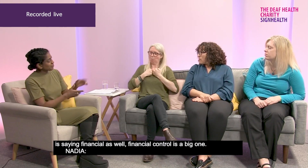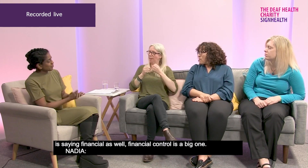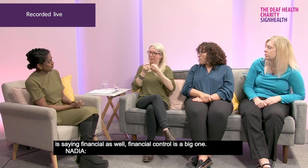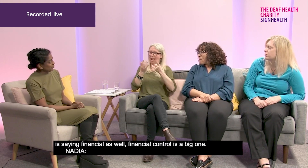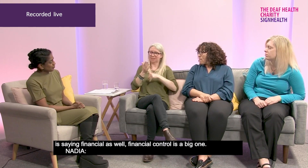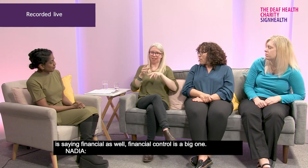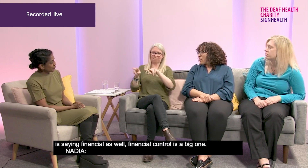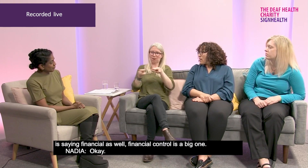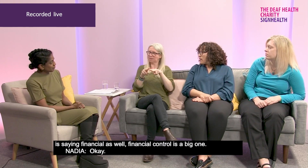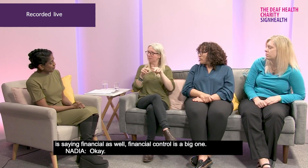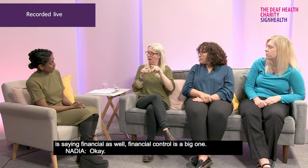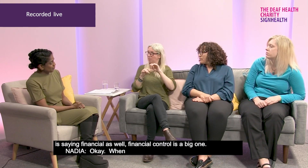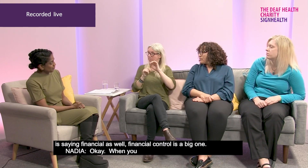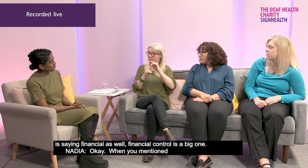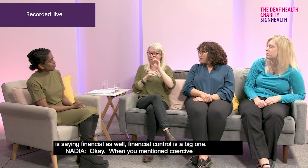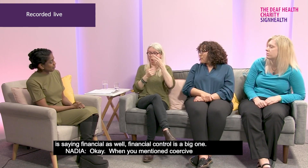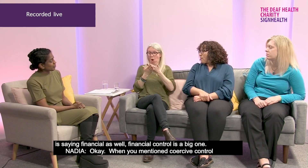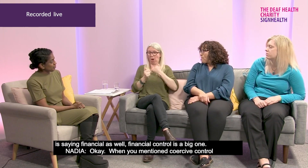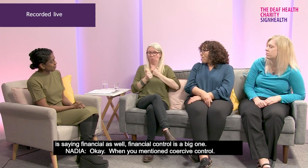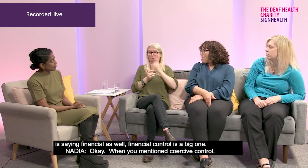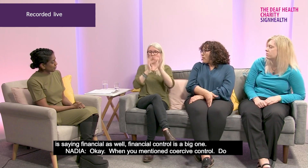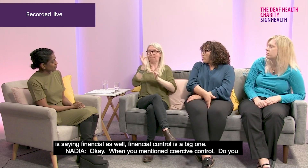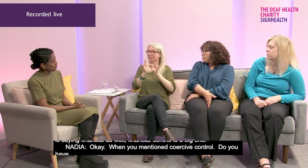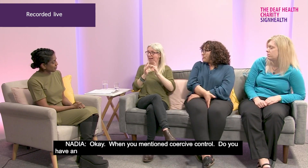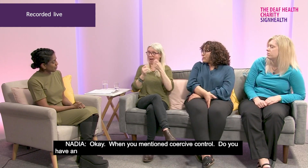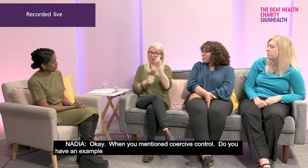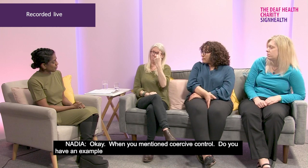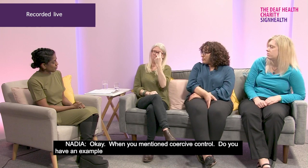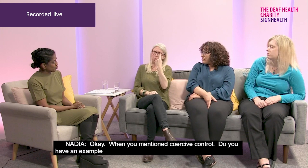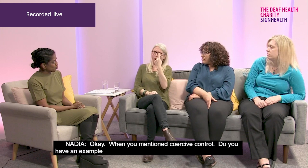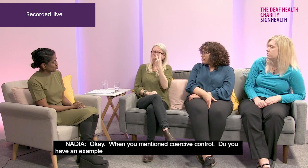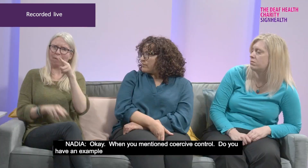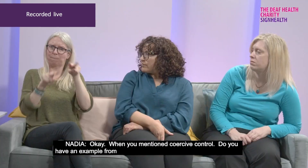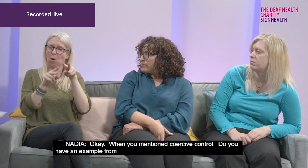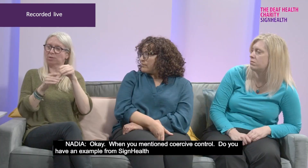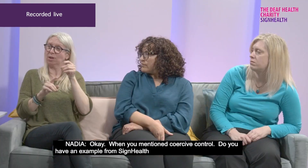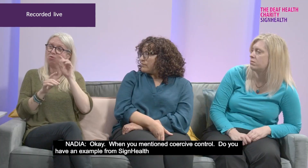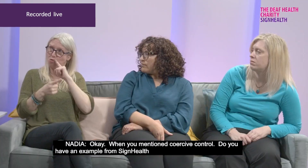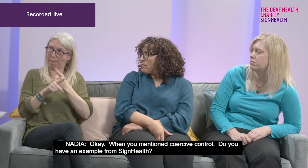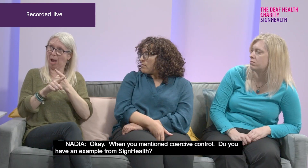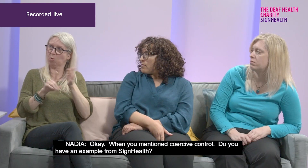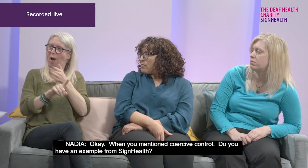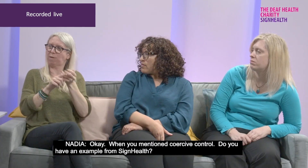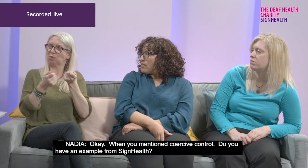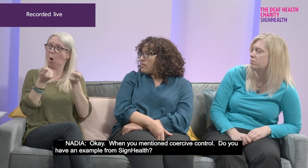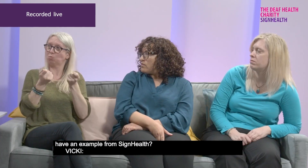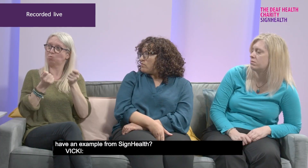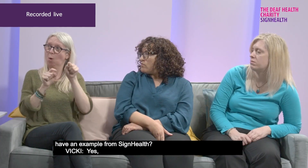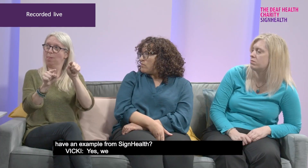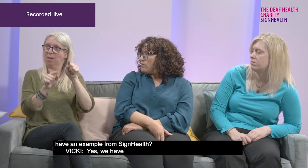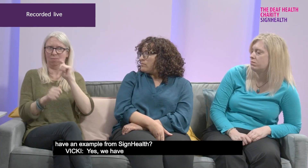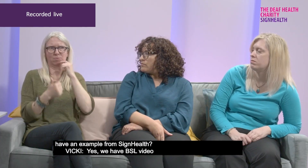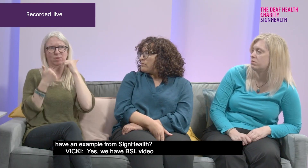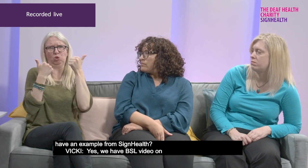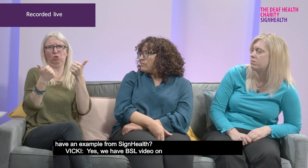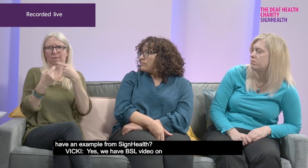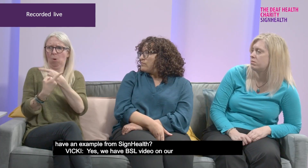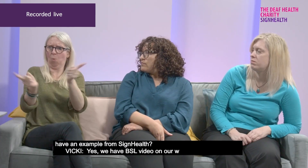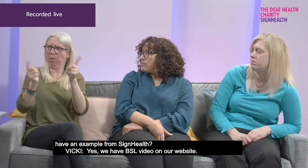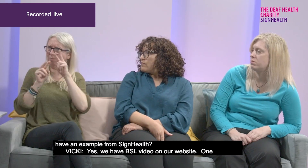from SignHealth? Yes, so we have BSL video on our website, one or two videos that talk about coercive control and show